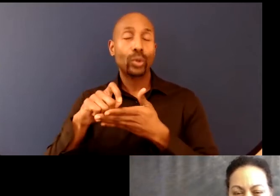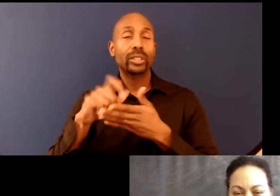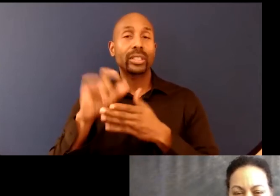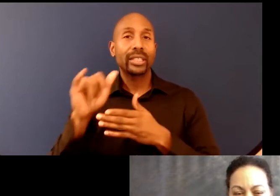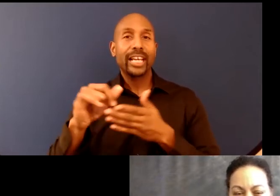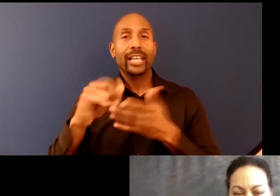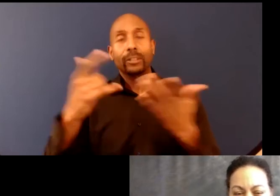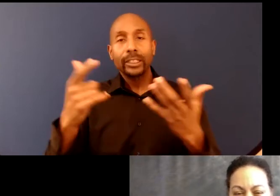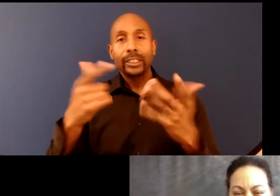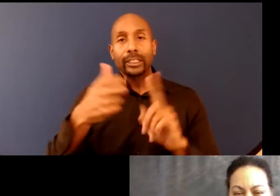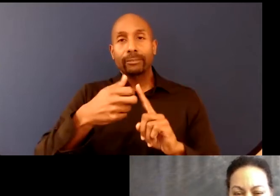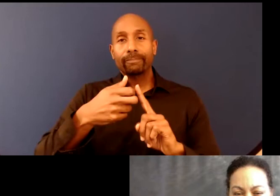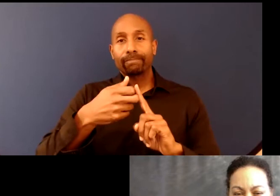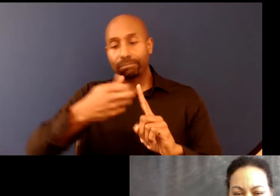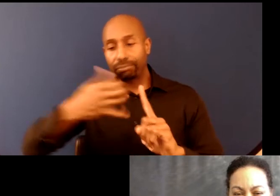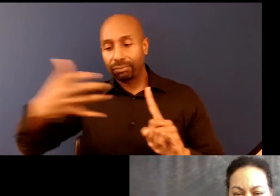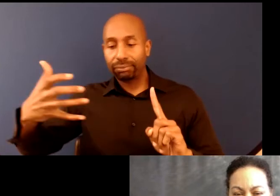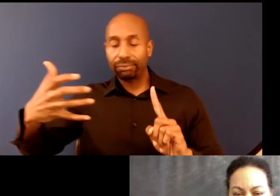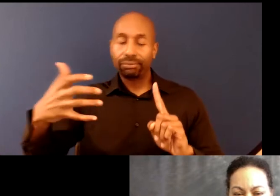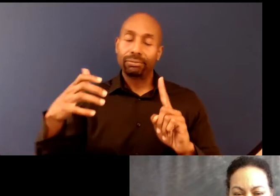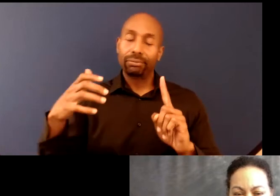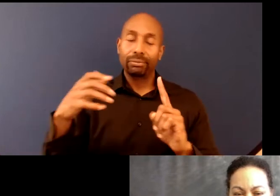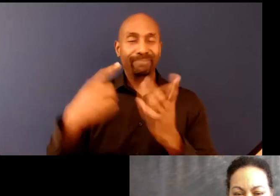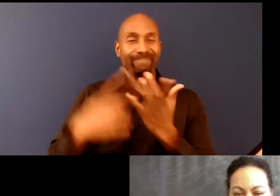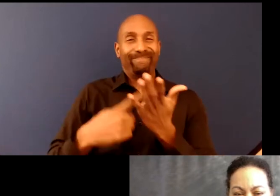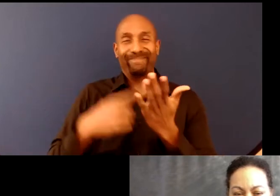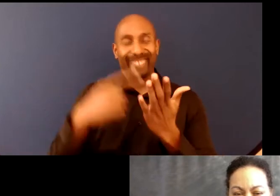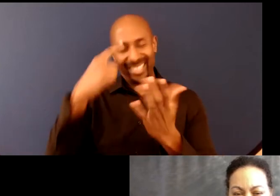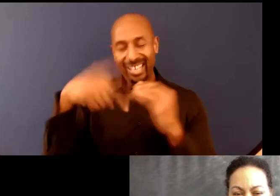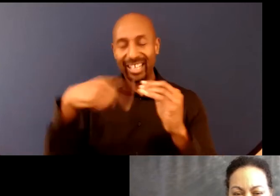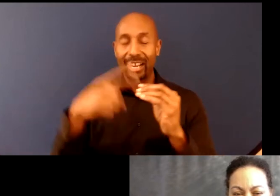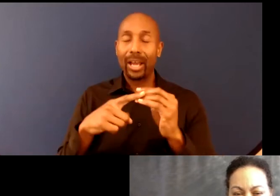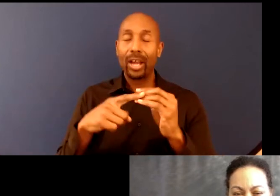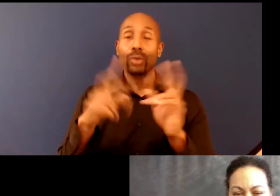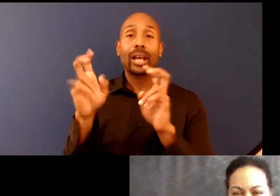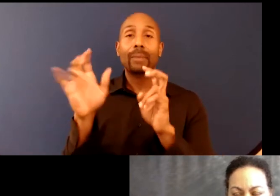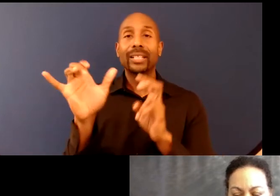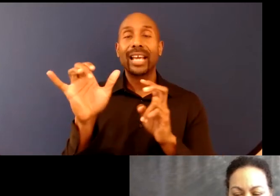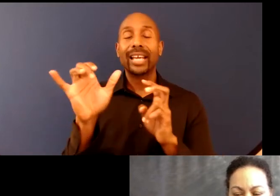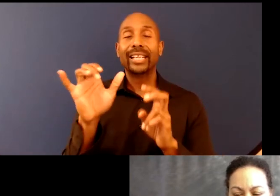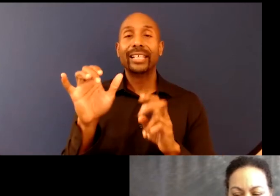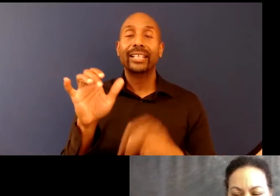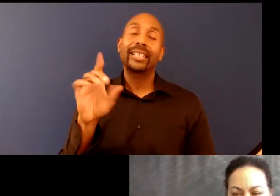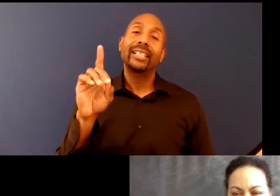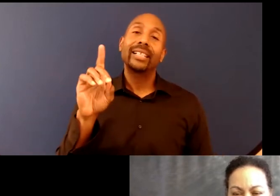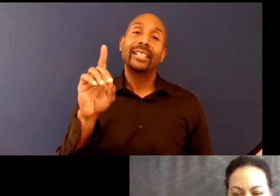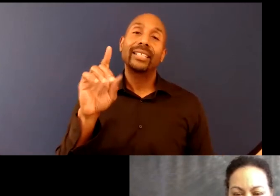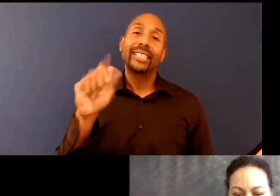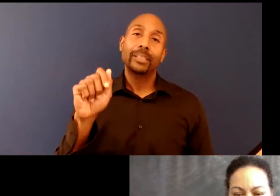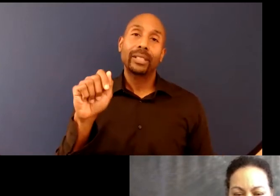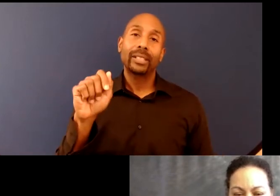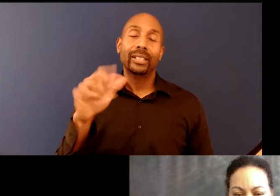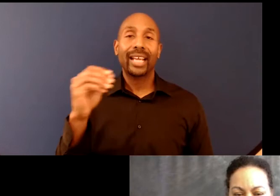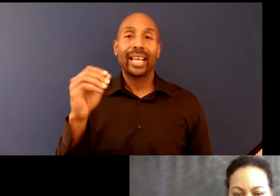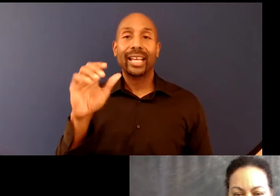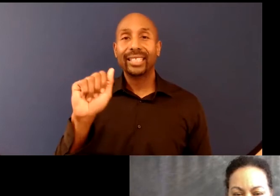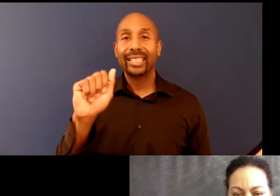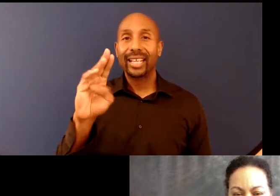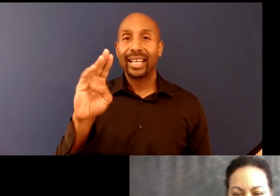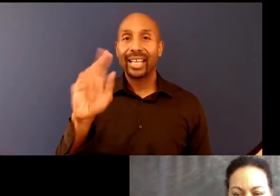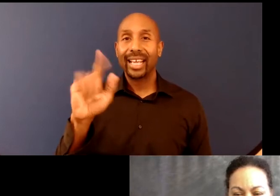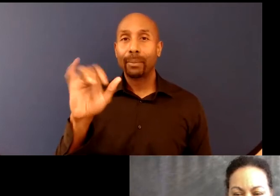and ableism. My origins in spoken word and narrative and writing